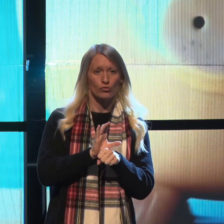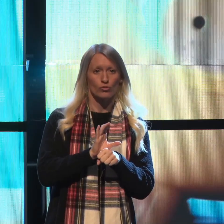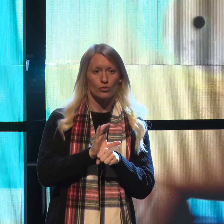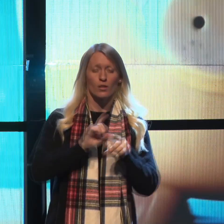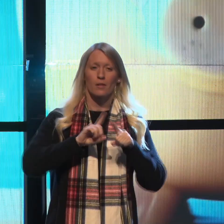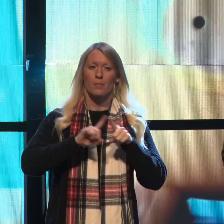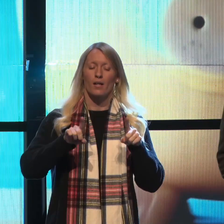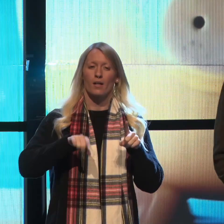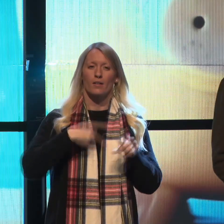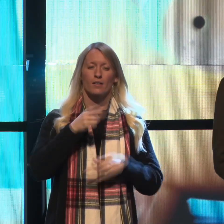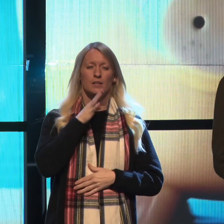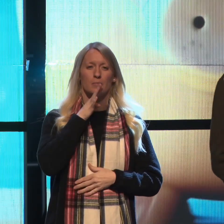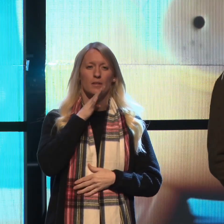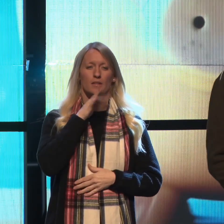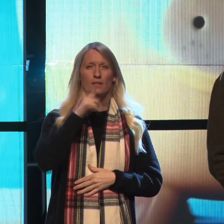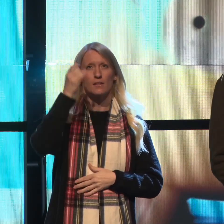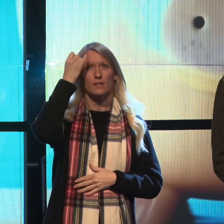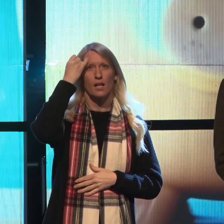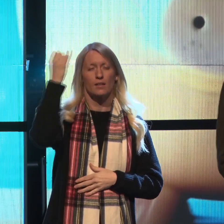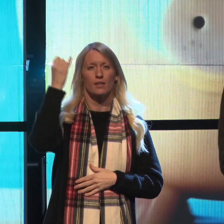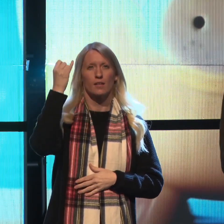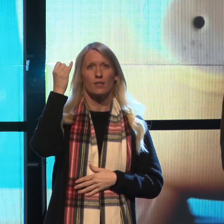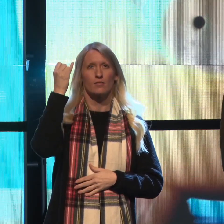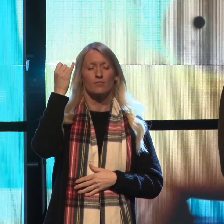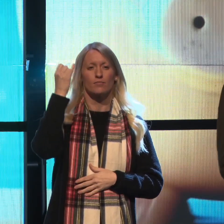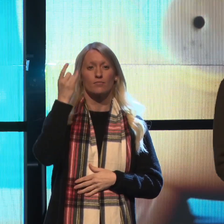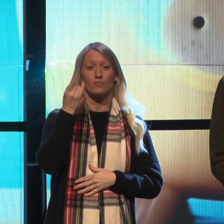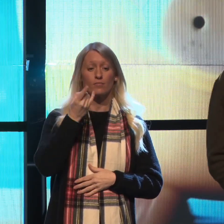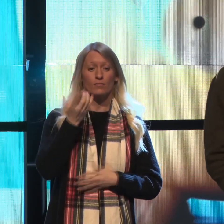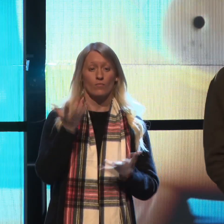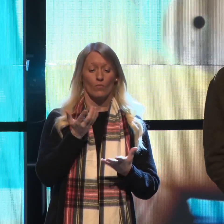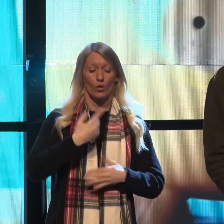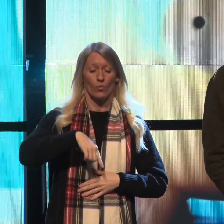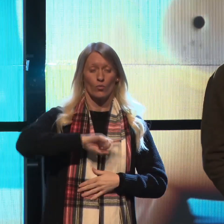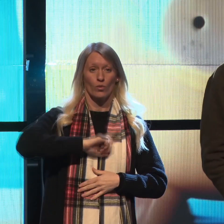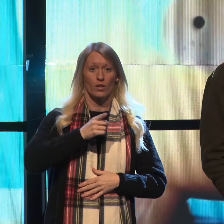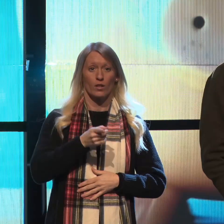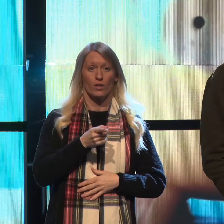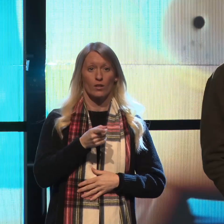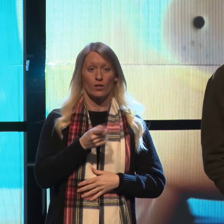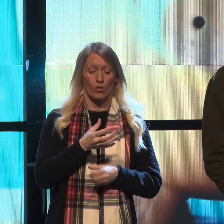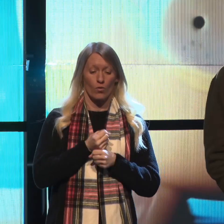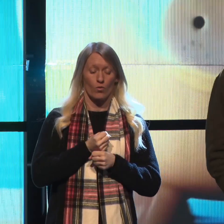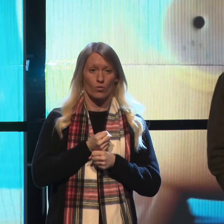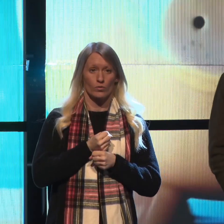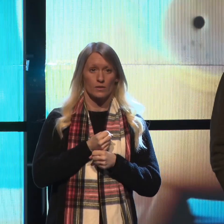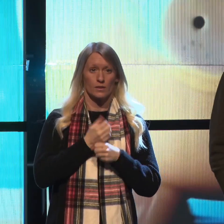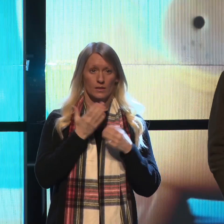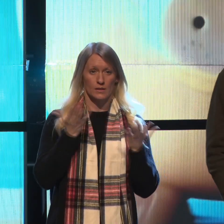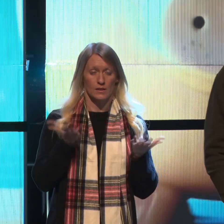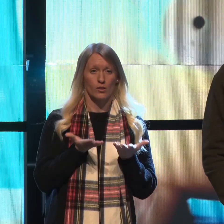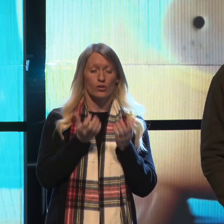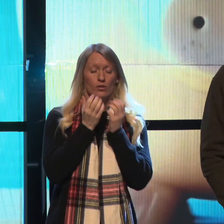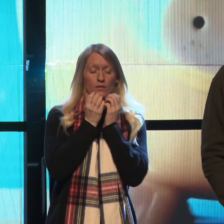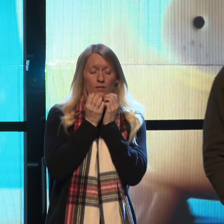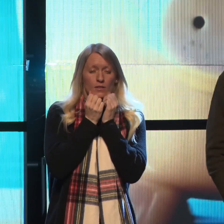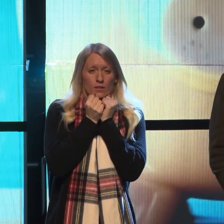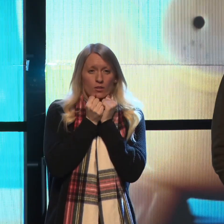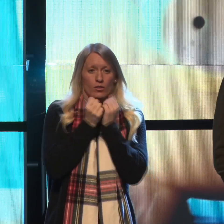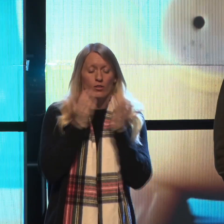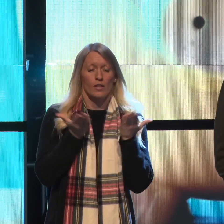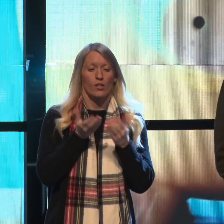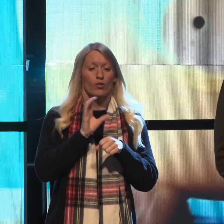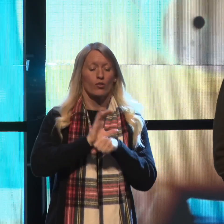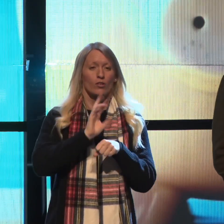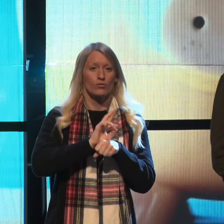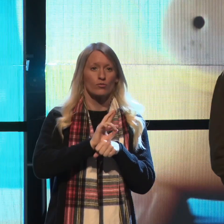But it speaks to this idea that what we hold dear here at Crossroads is that the life of faith